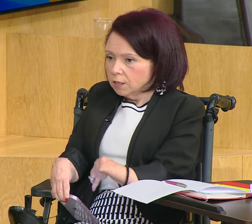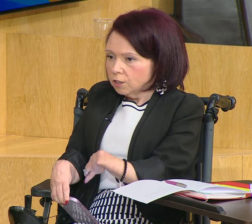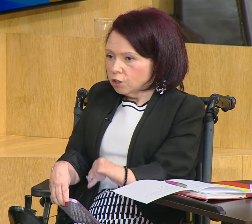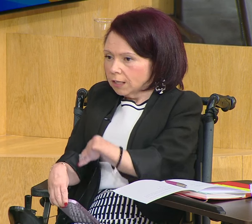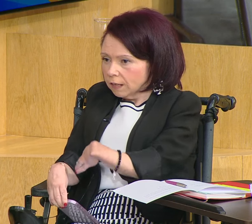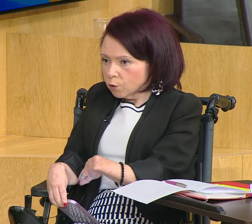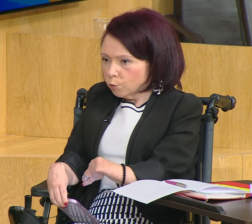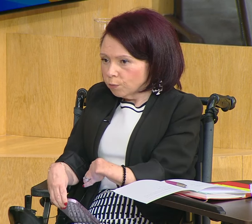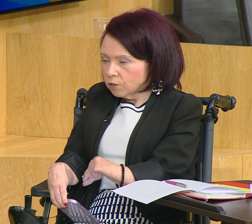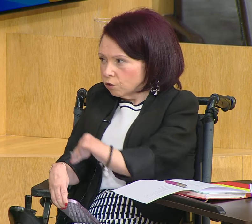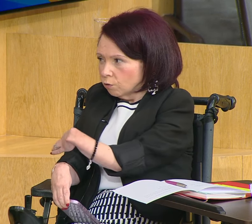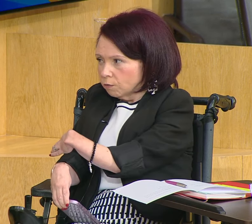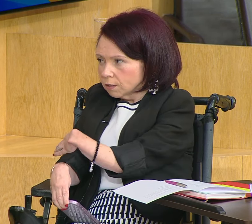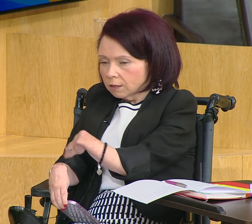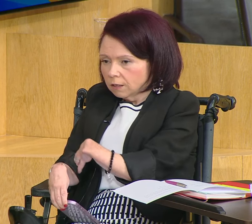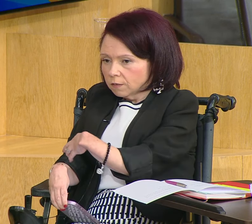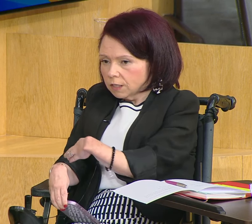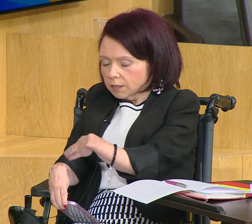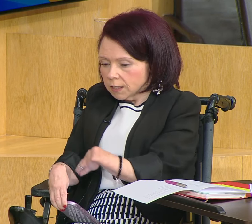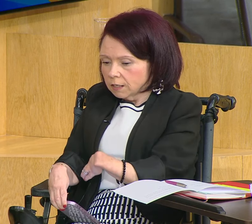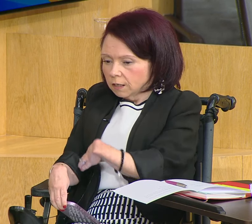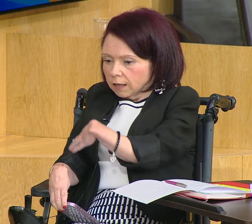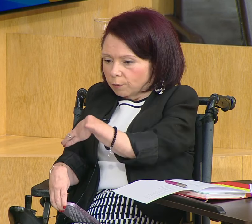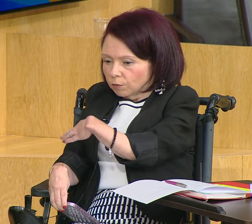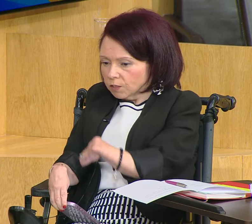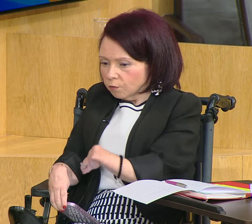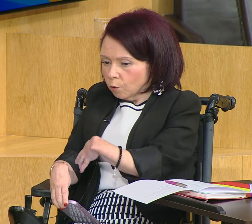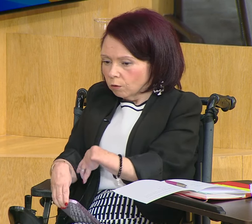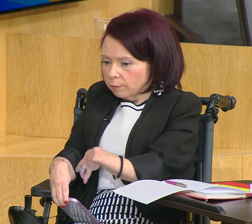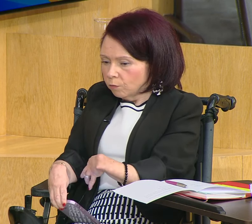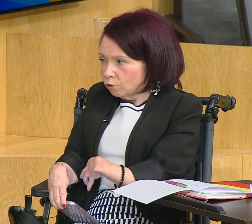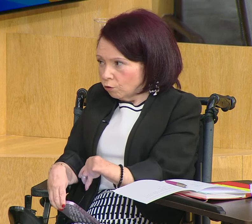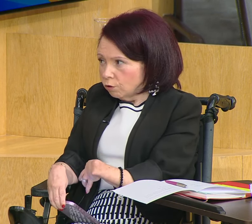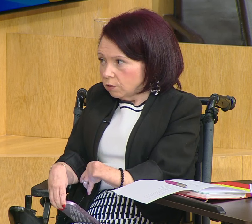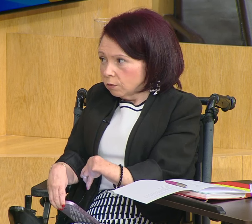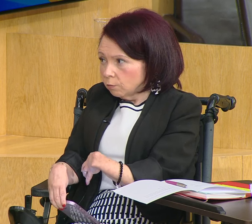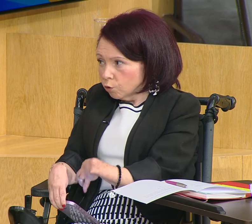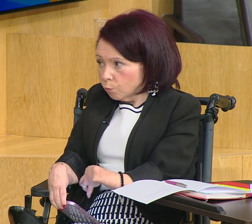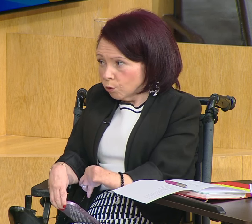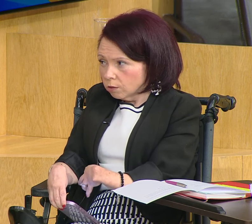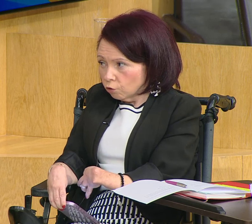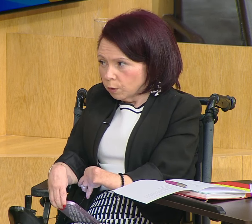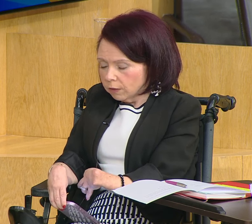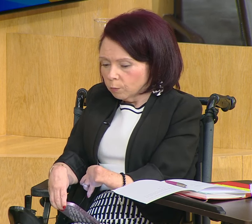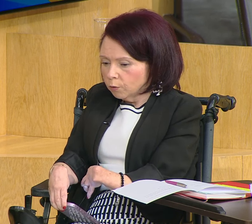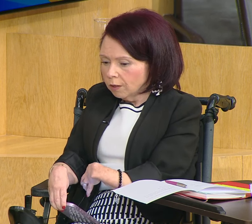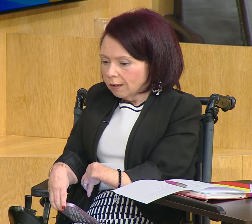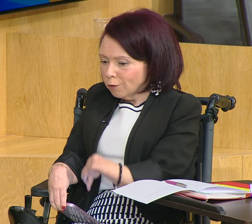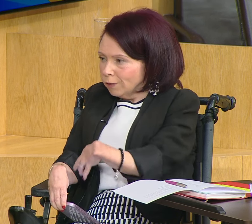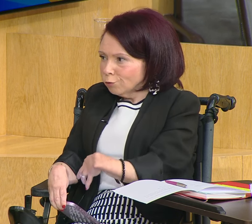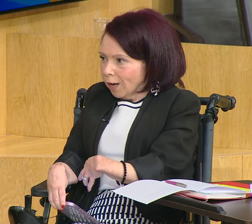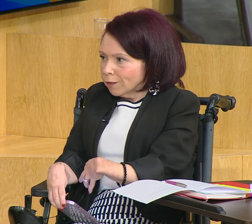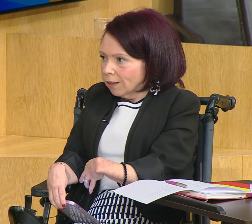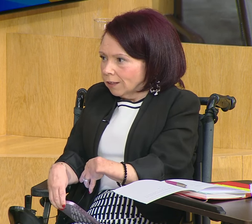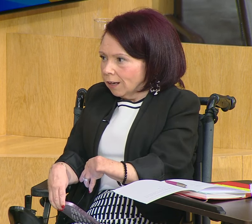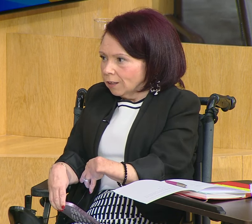was you can get that support in place. So you obviously the DSA list of what you need and what support should be available. If you